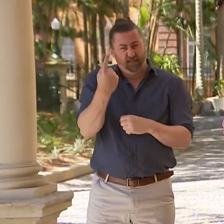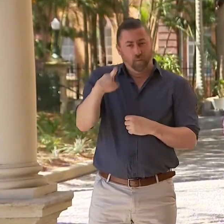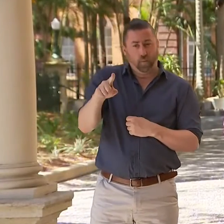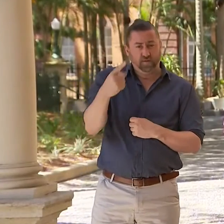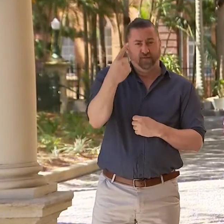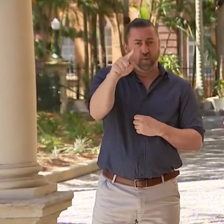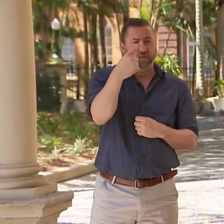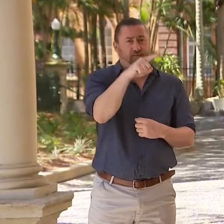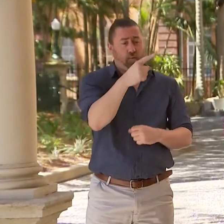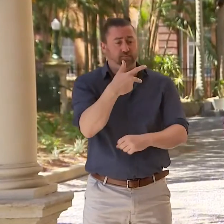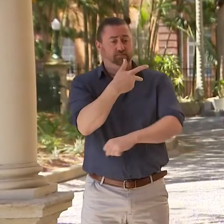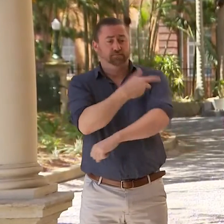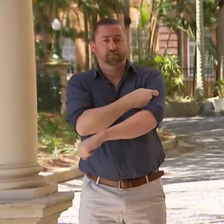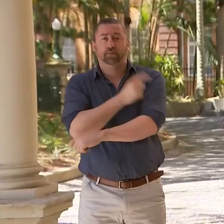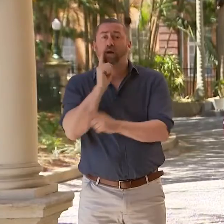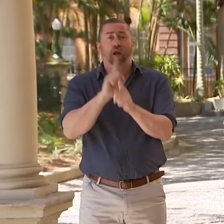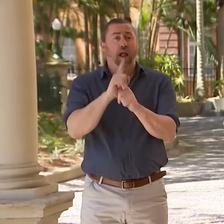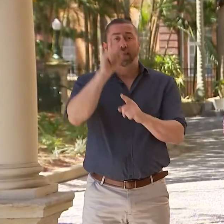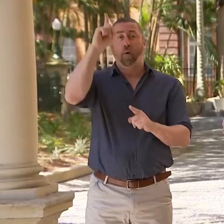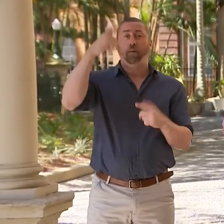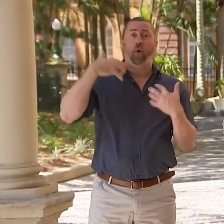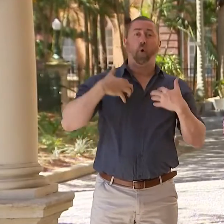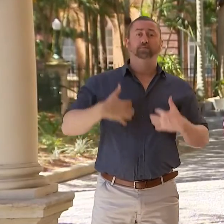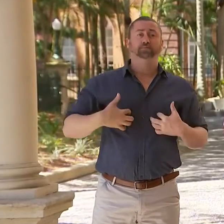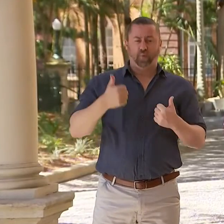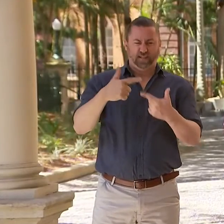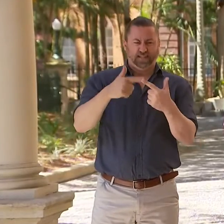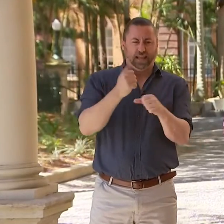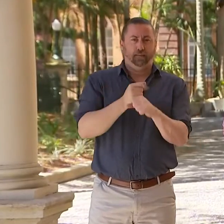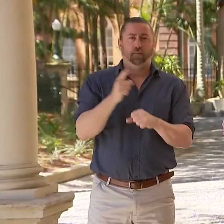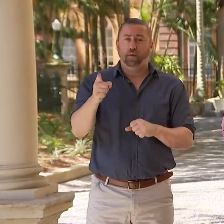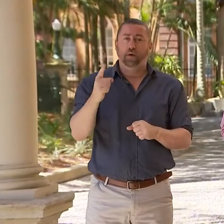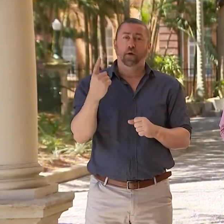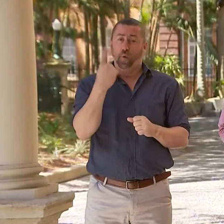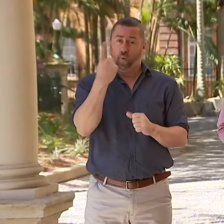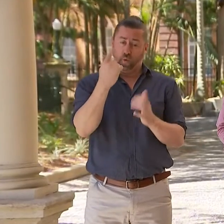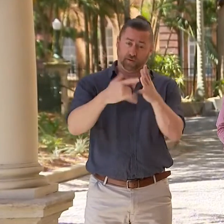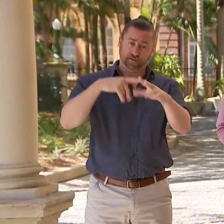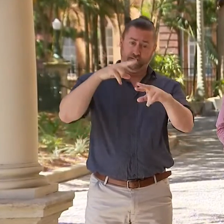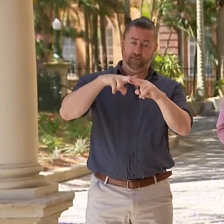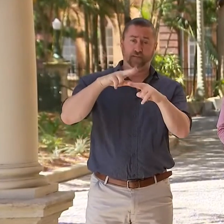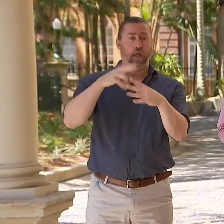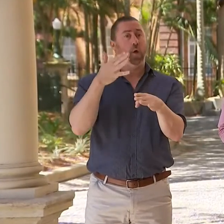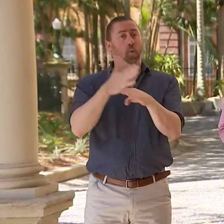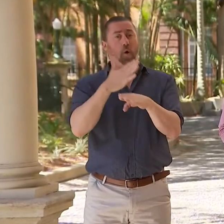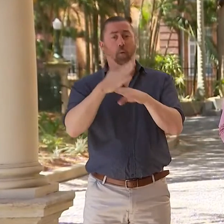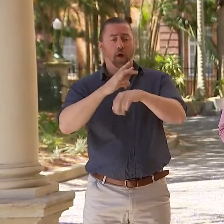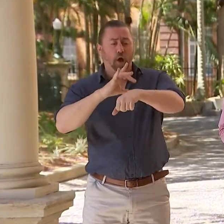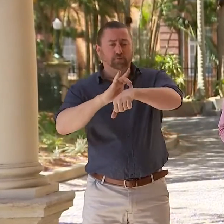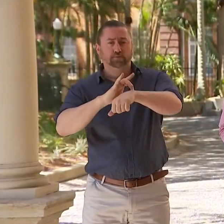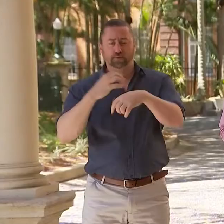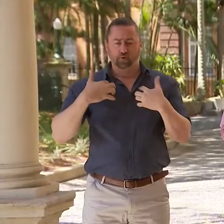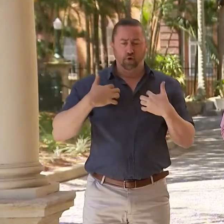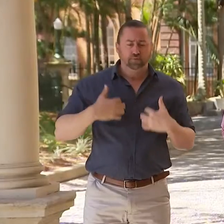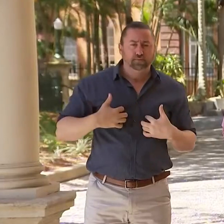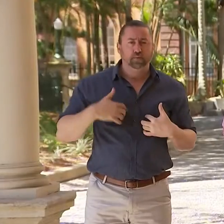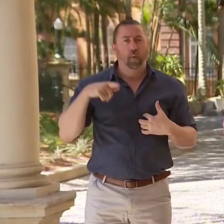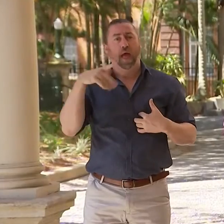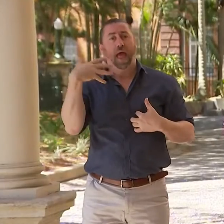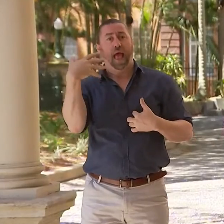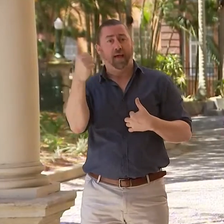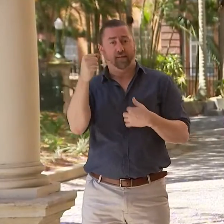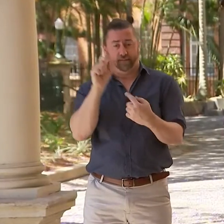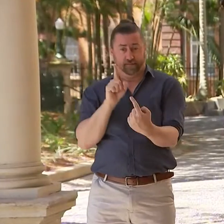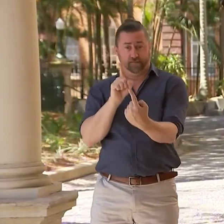have seen that all our hospitals, that all staff who work in a hospital and have interaction